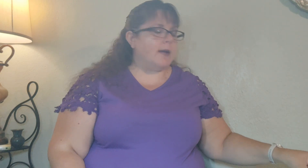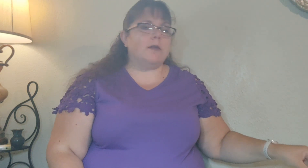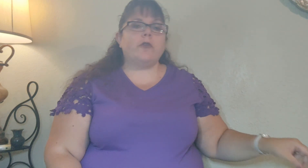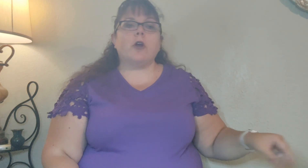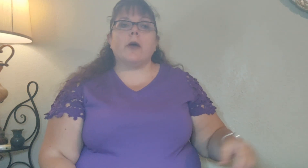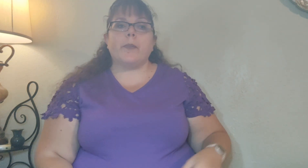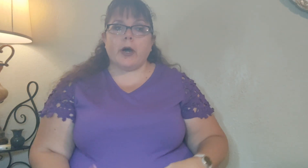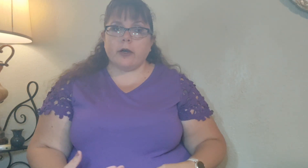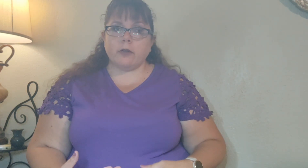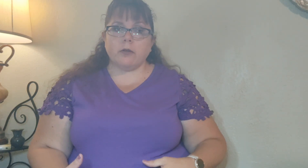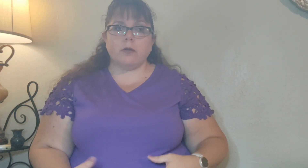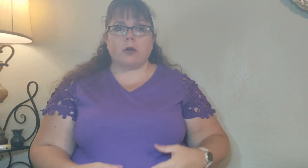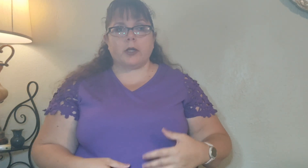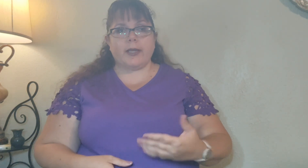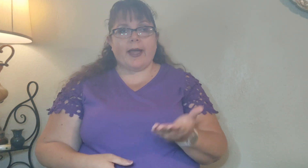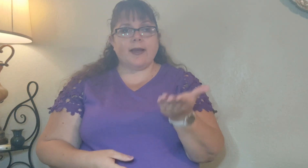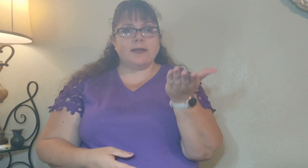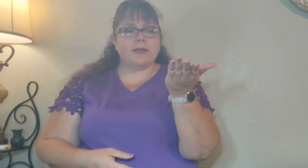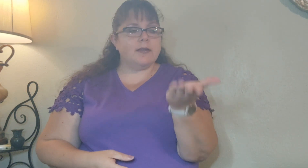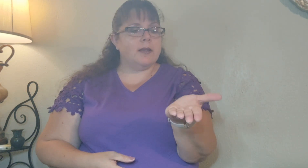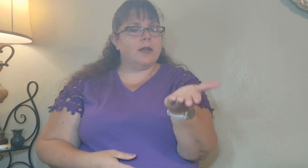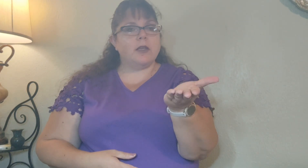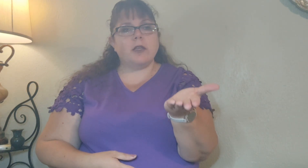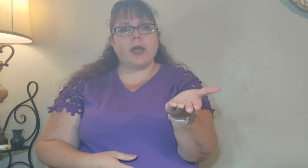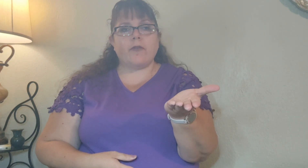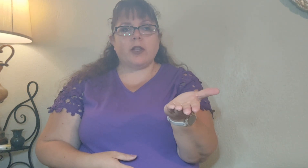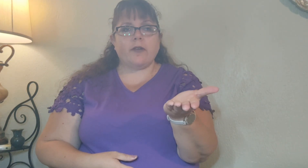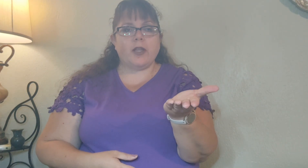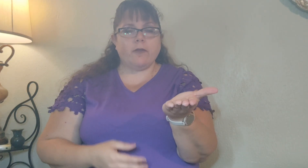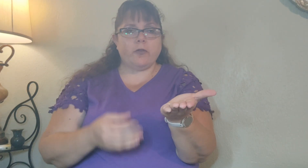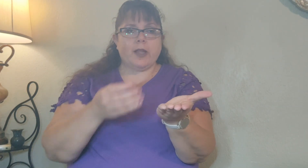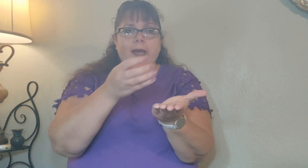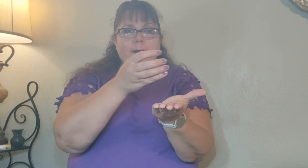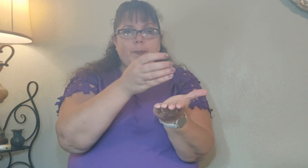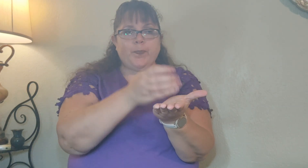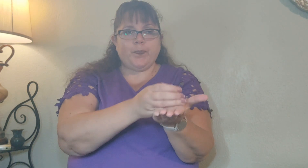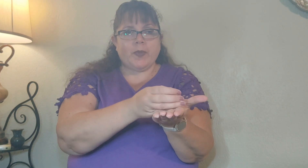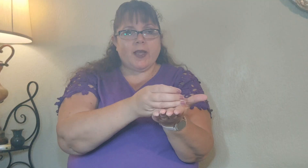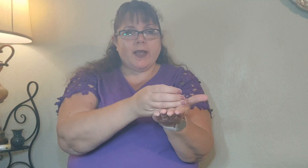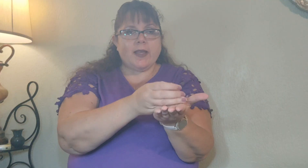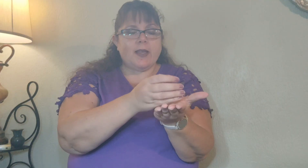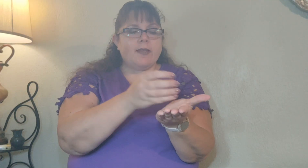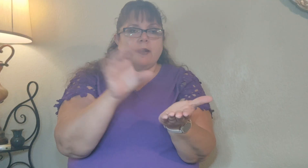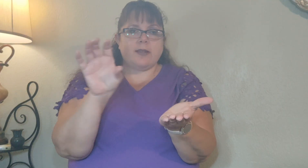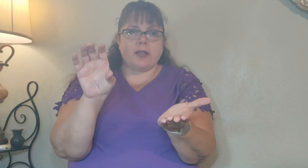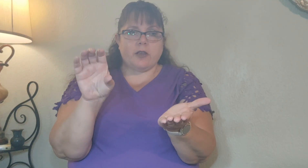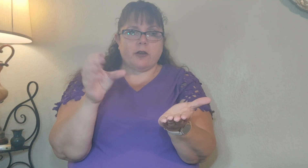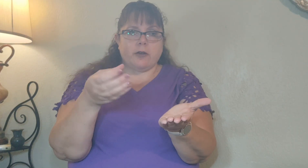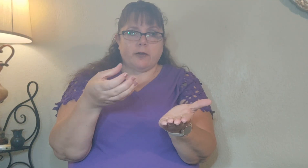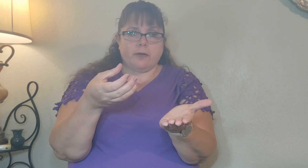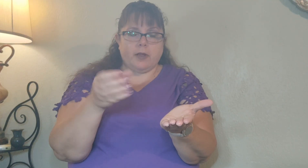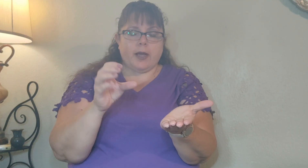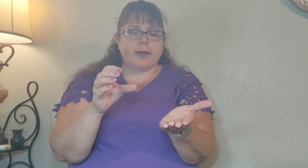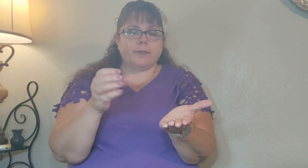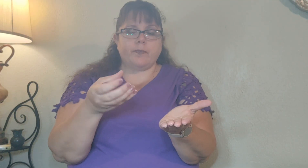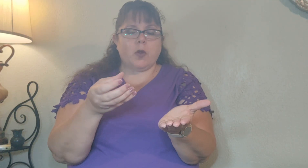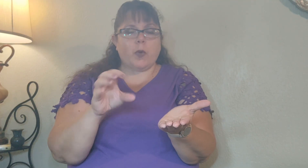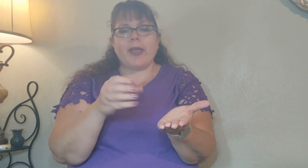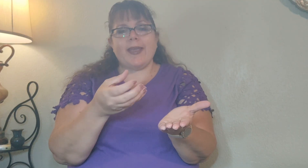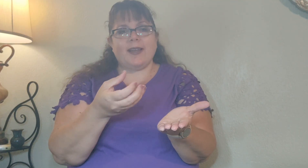And for a bottle or glass, you have your left hand flat. And then take your right hand